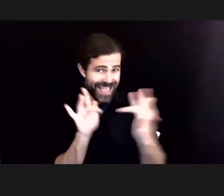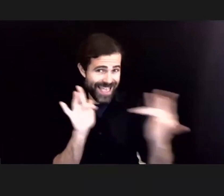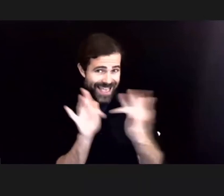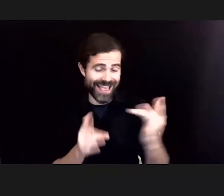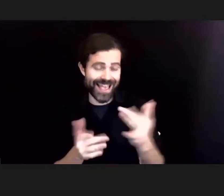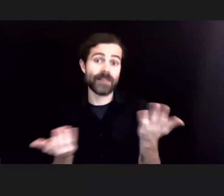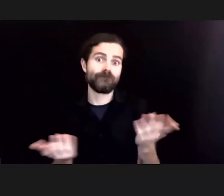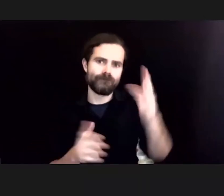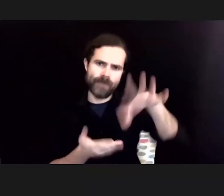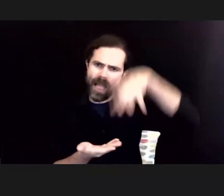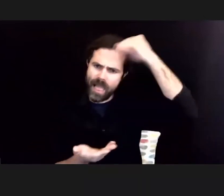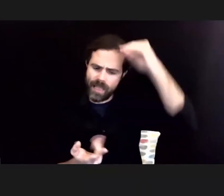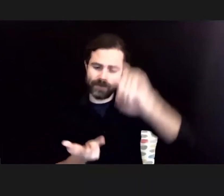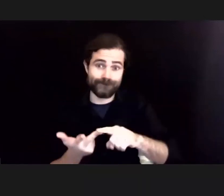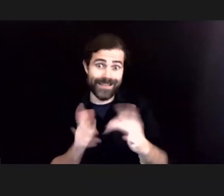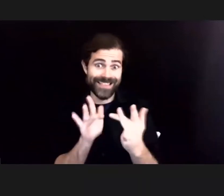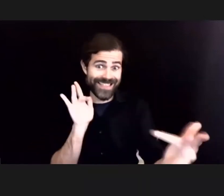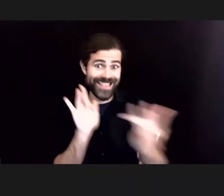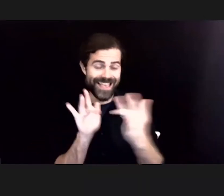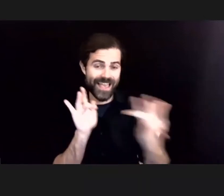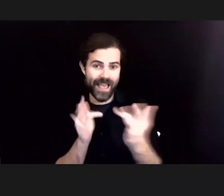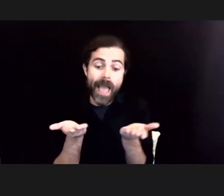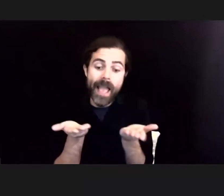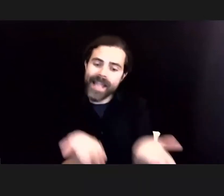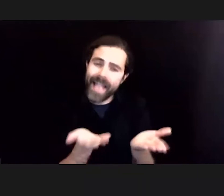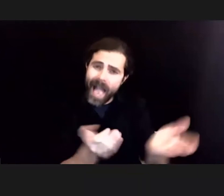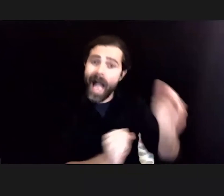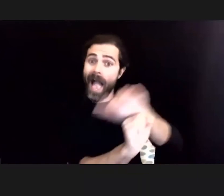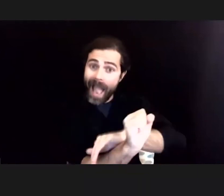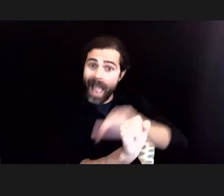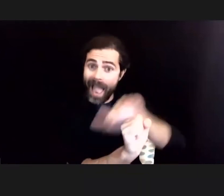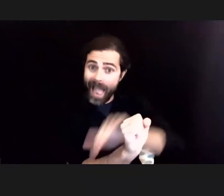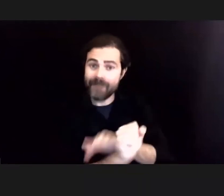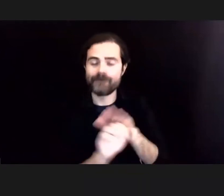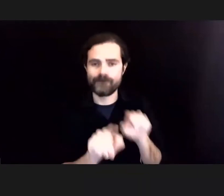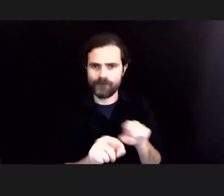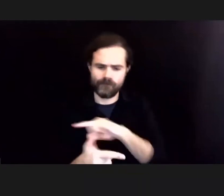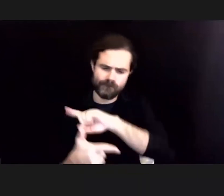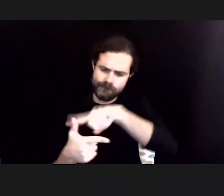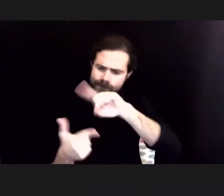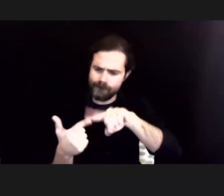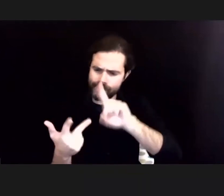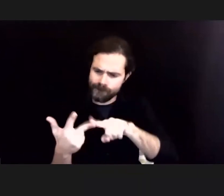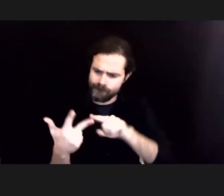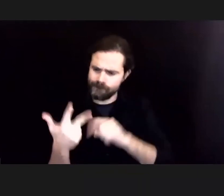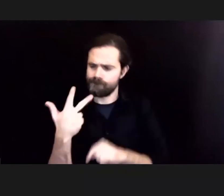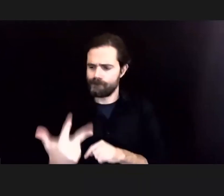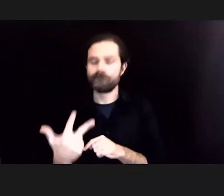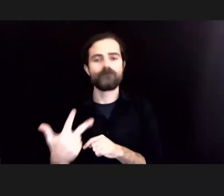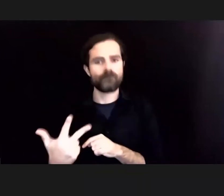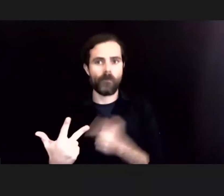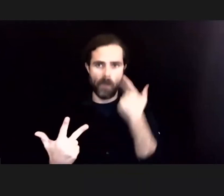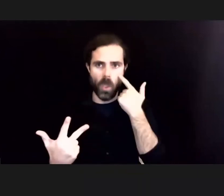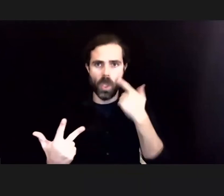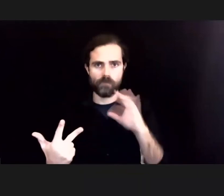barriers to access the most suitable solution for us, whether this is an accessibility piece of mainstream